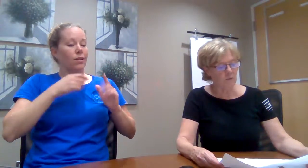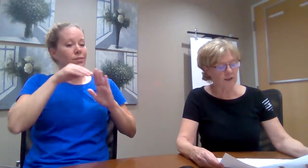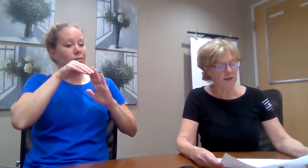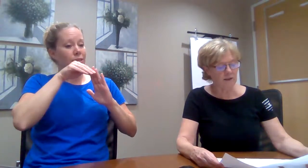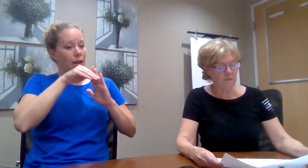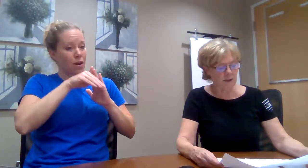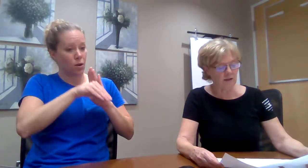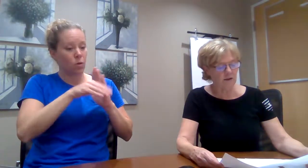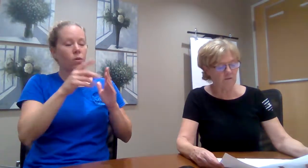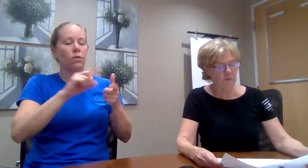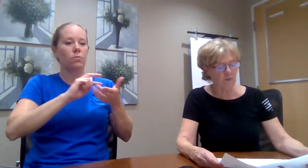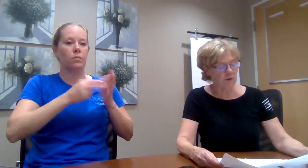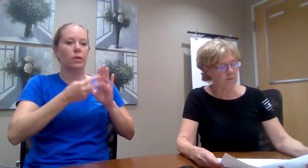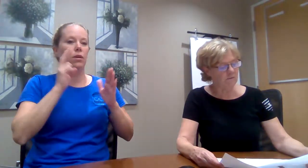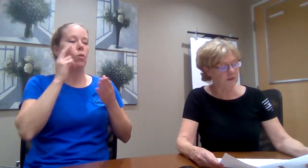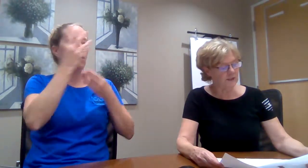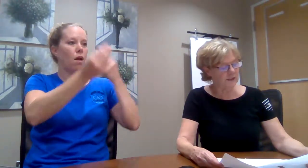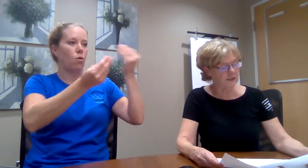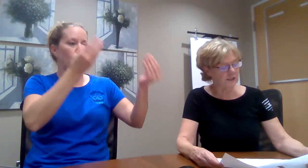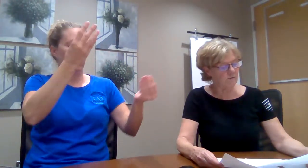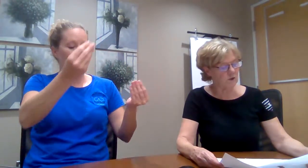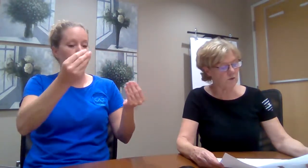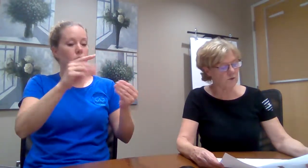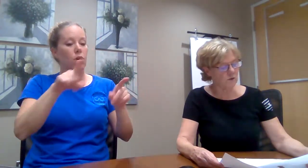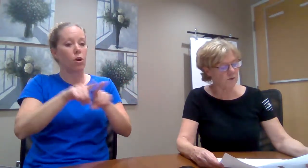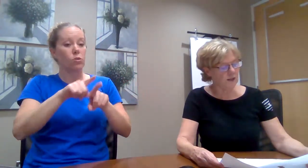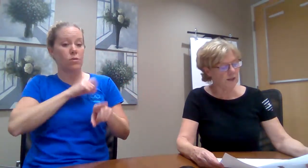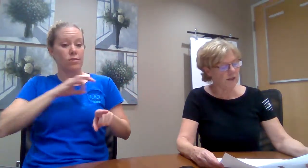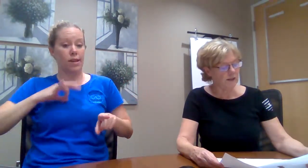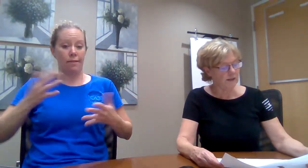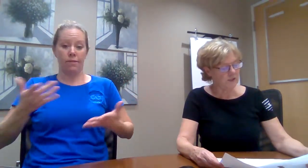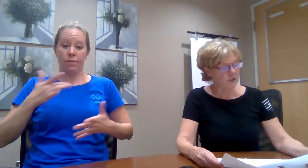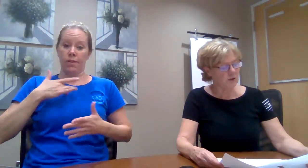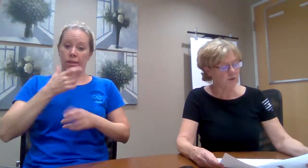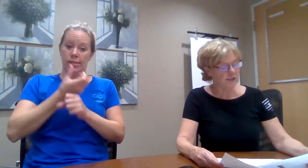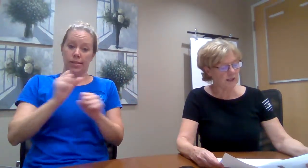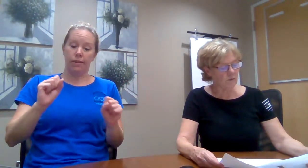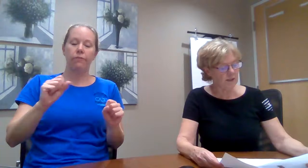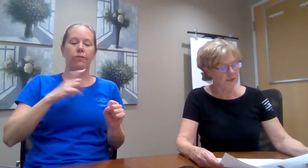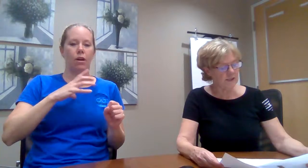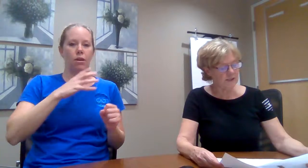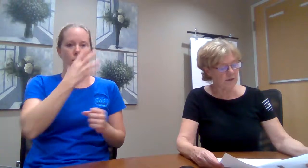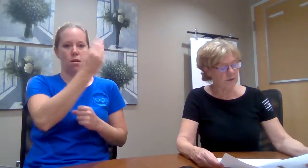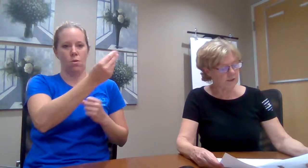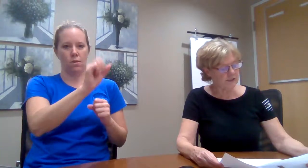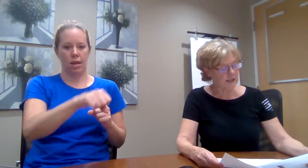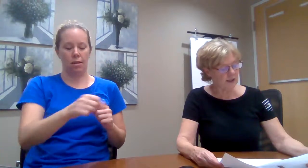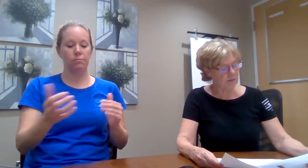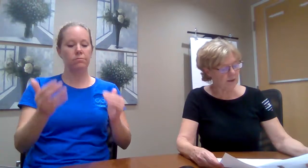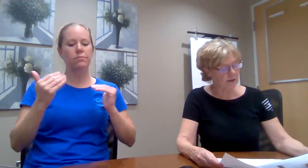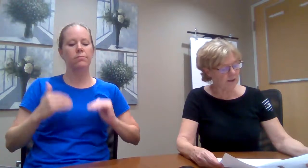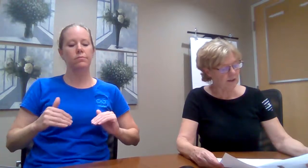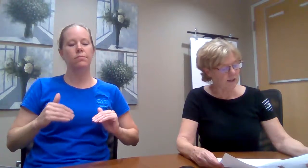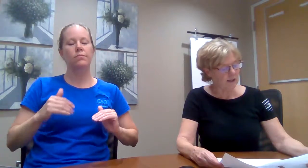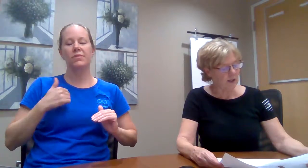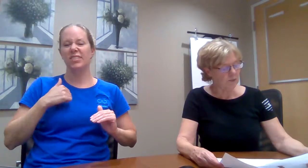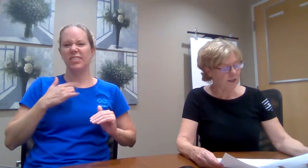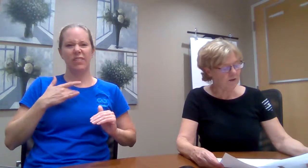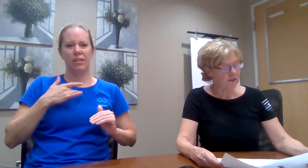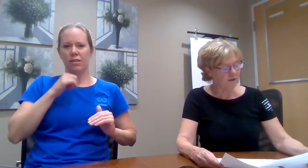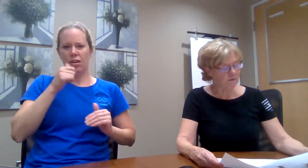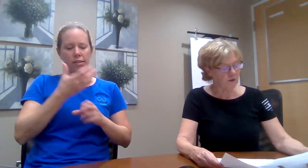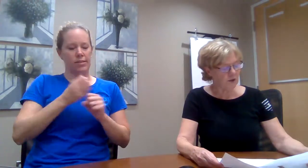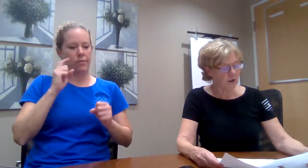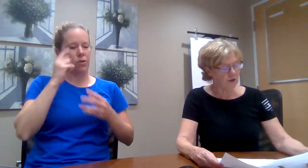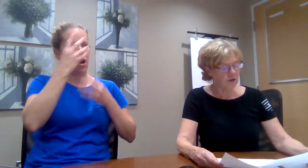minimal and when the admin of the Bob Rumble feels it is safe to do so. I disagree with taking residents out at this time. I